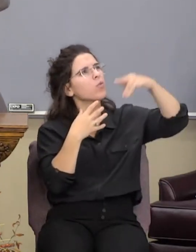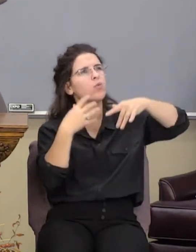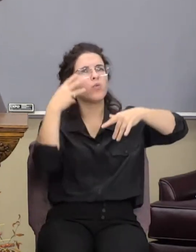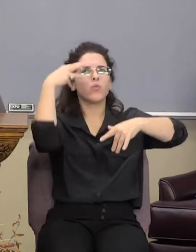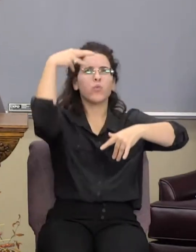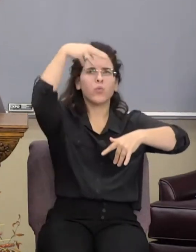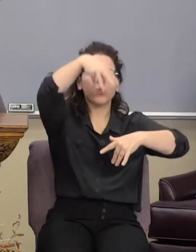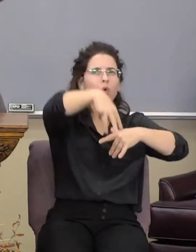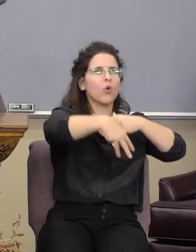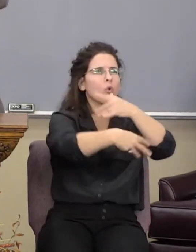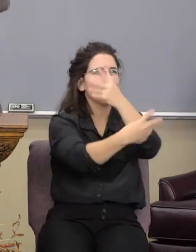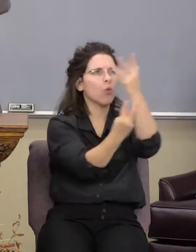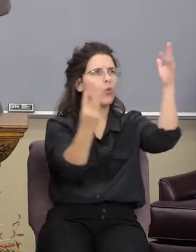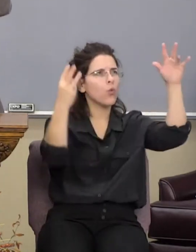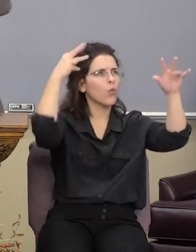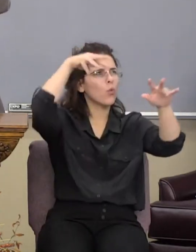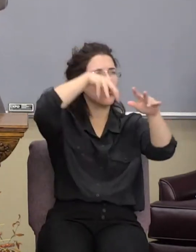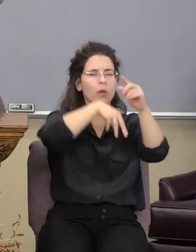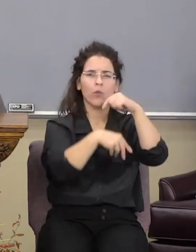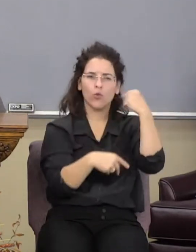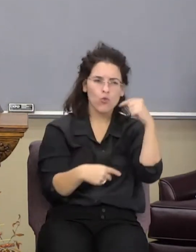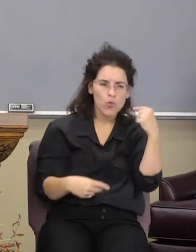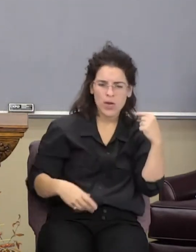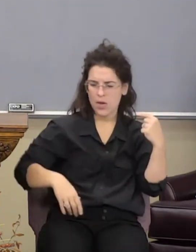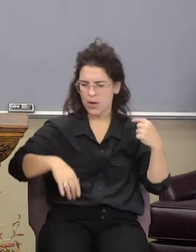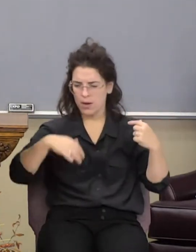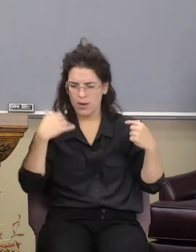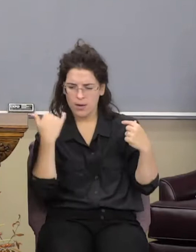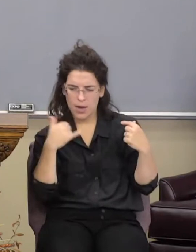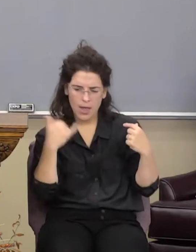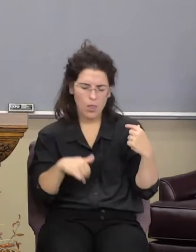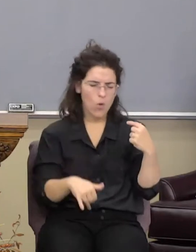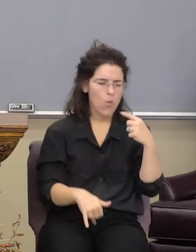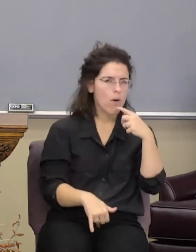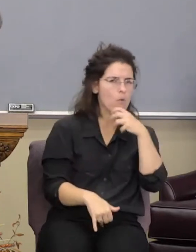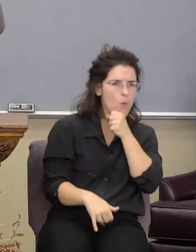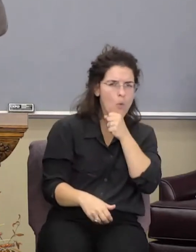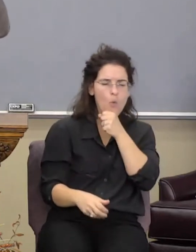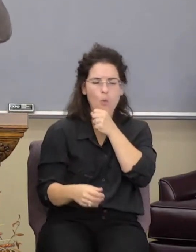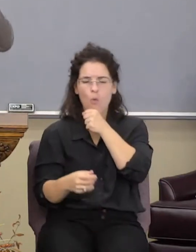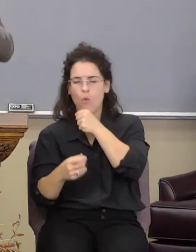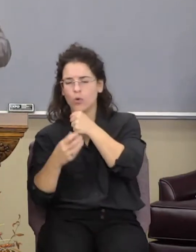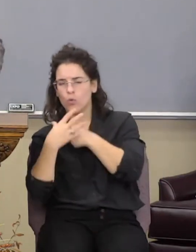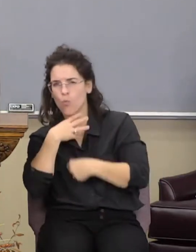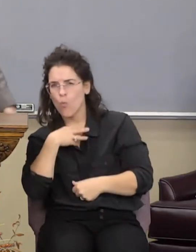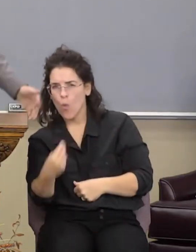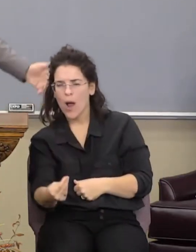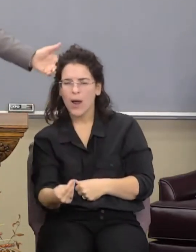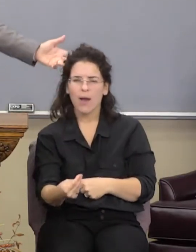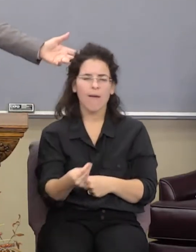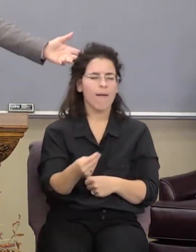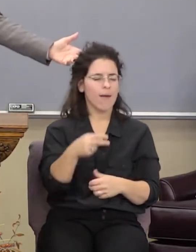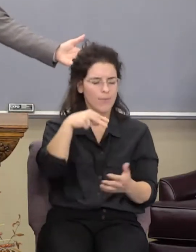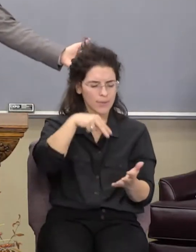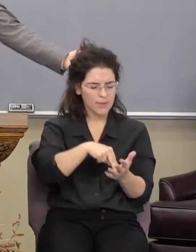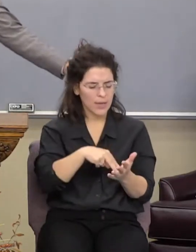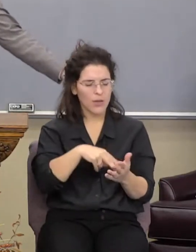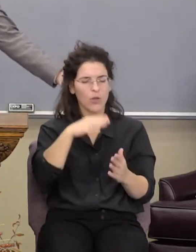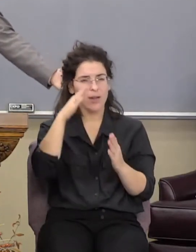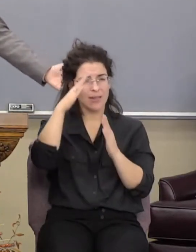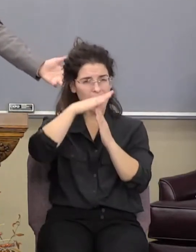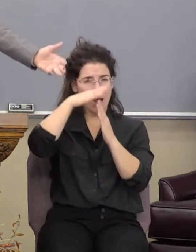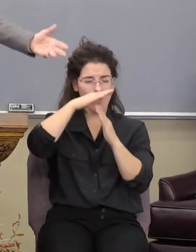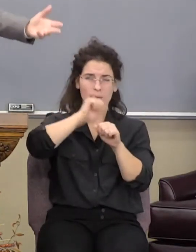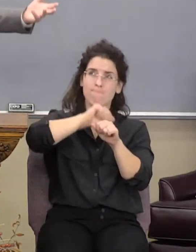the dancing green and yellow and orange and white. And I'm standing there on top of